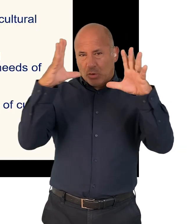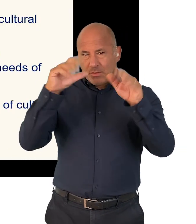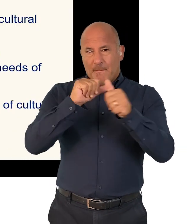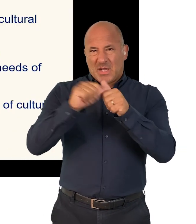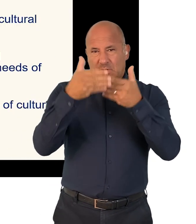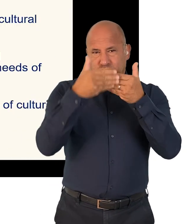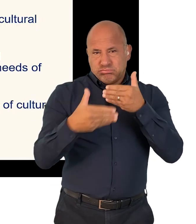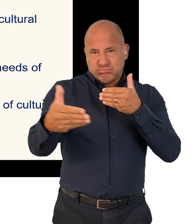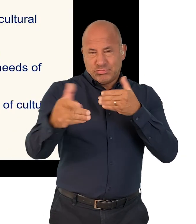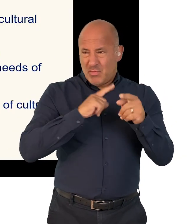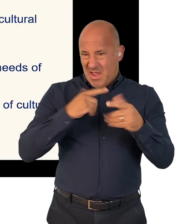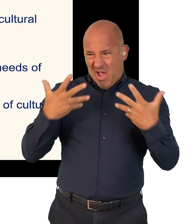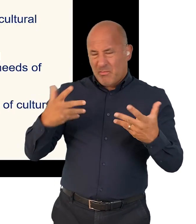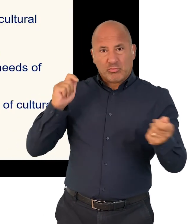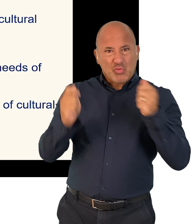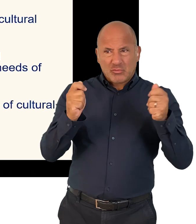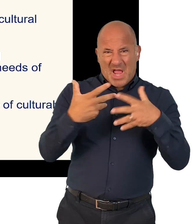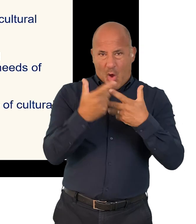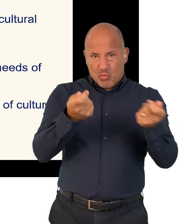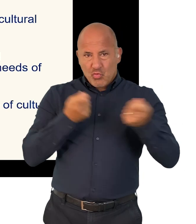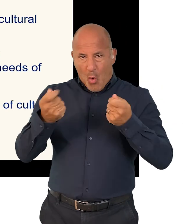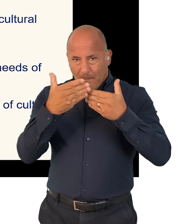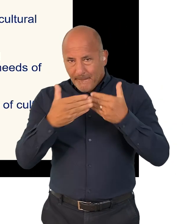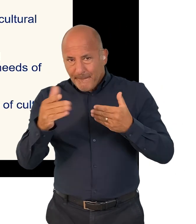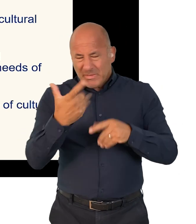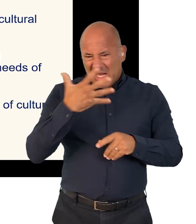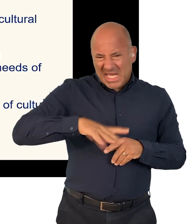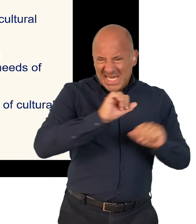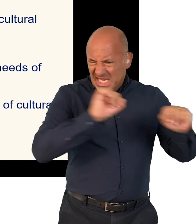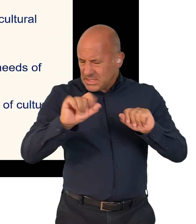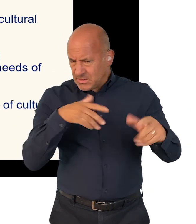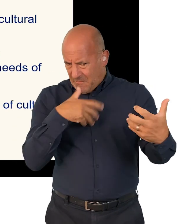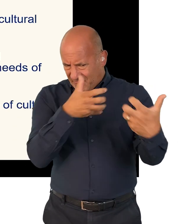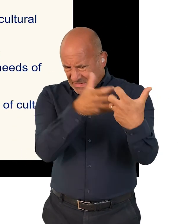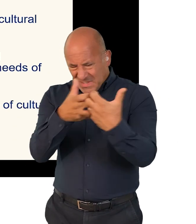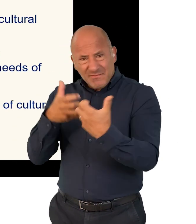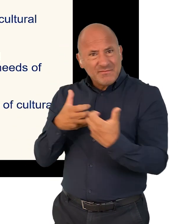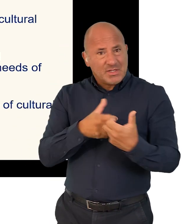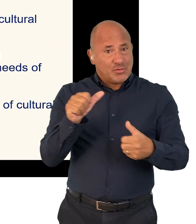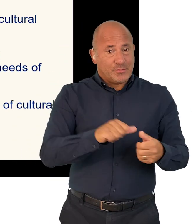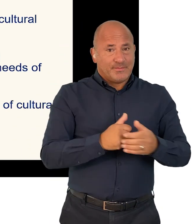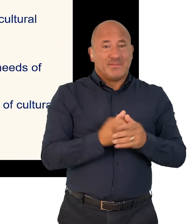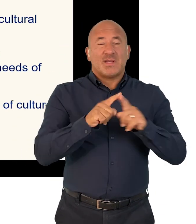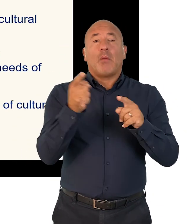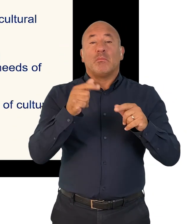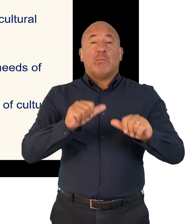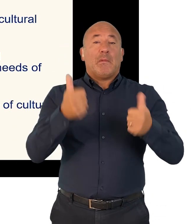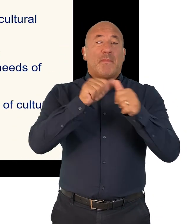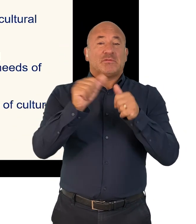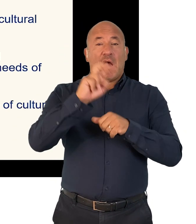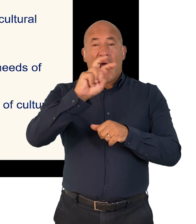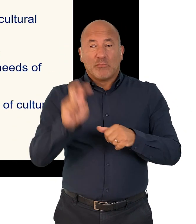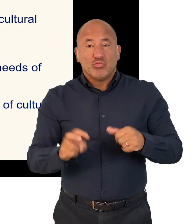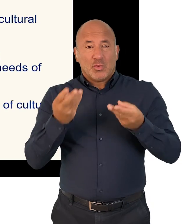and needs of the communities with whom they work, and improved energy efficiency and environmental performance of cultural buildings and